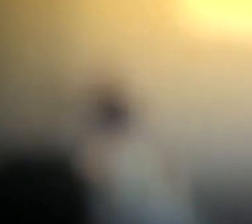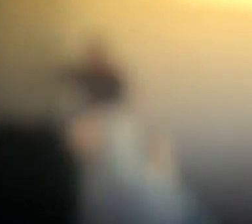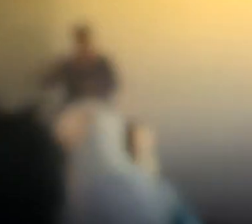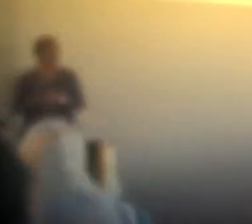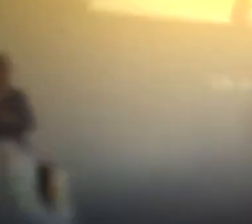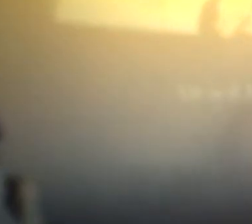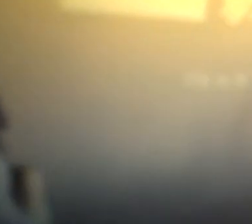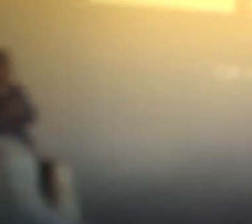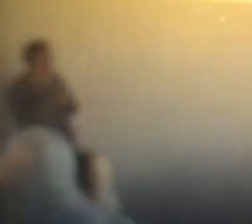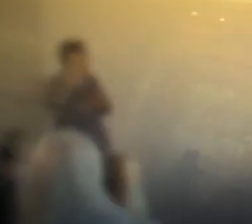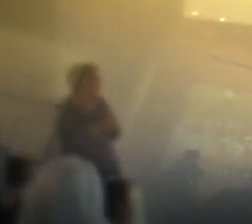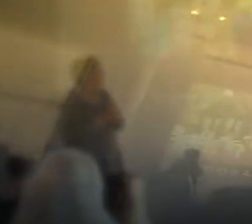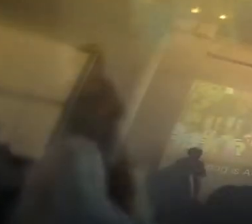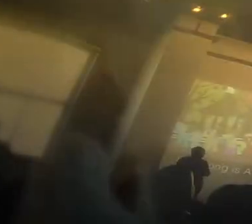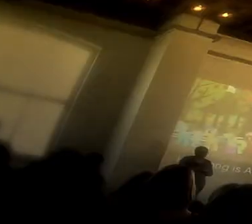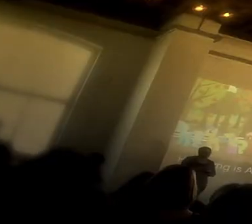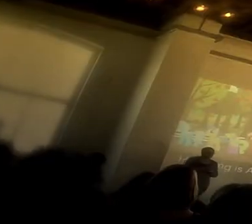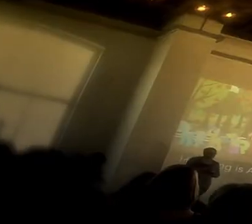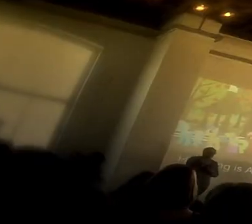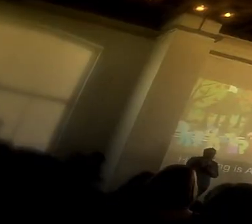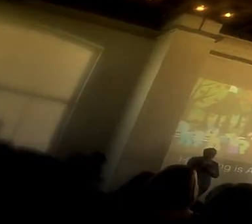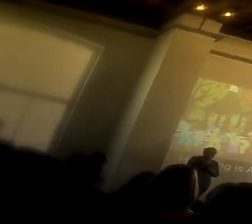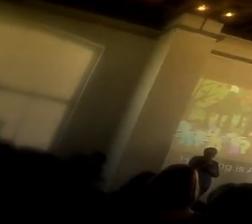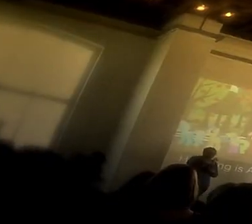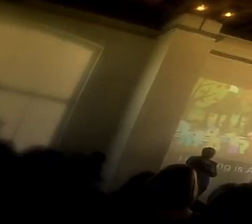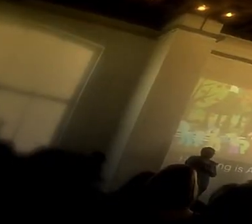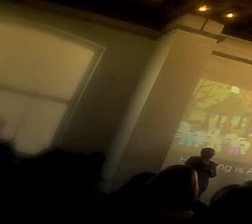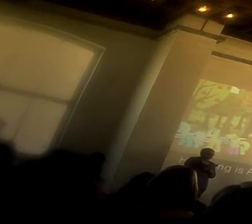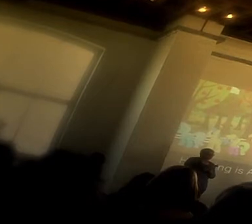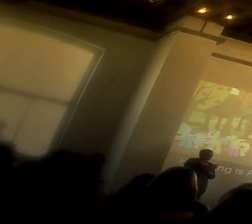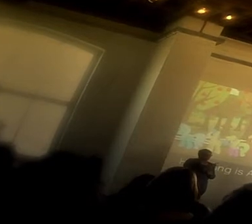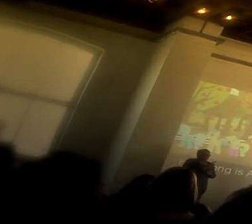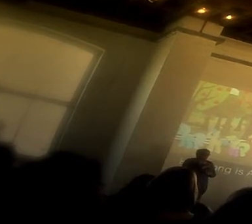is largely what the arts is all about. My third question, mainly because I